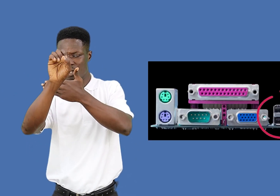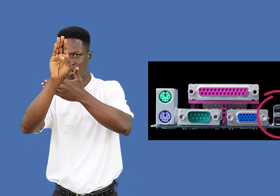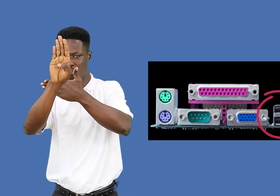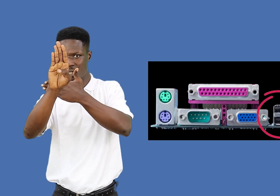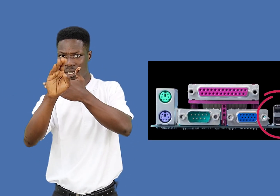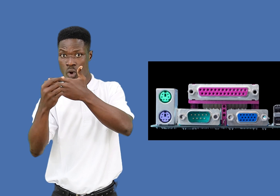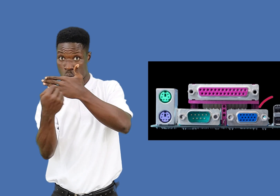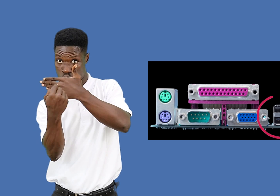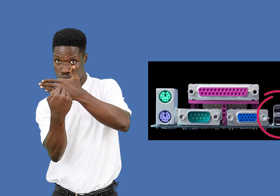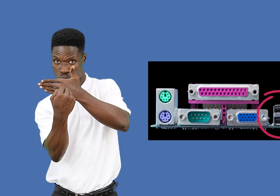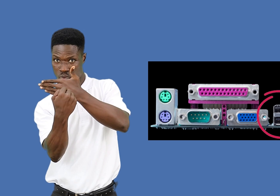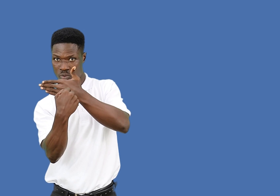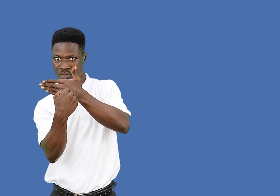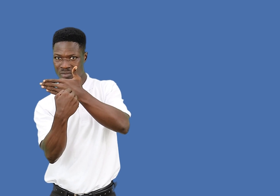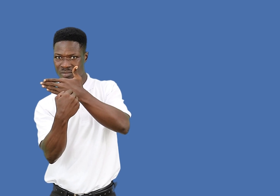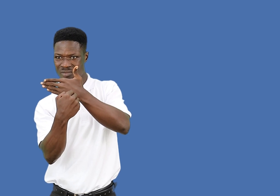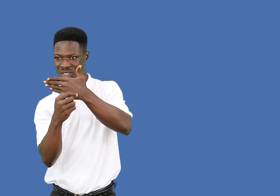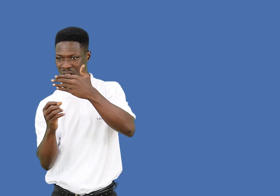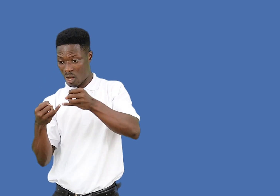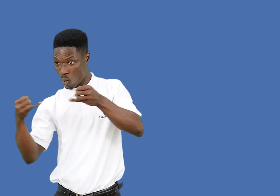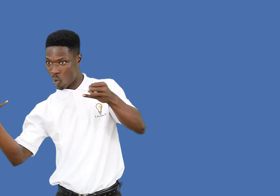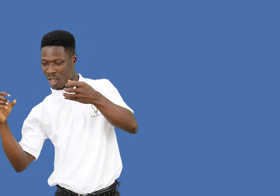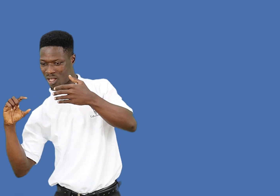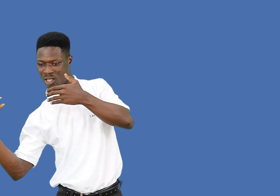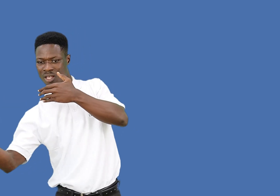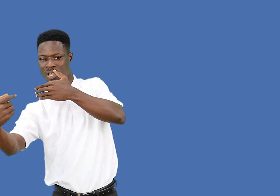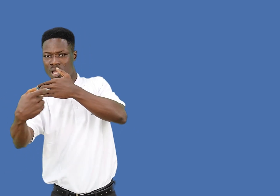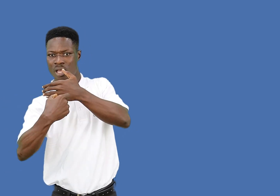It's at the back of the system unit.